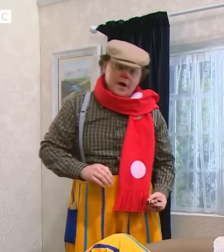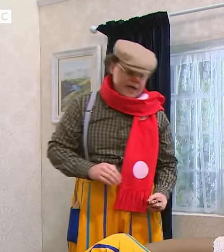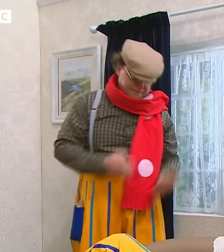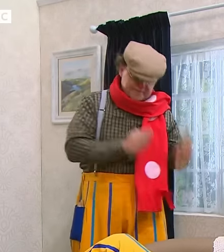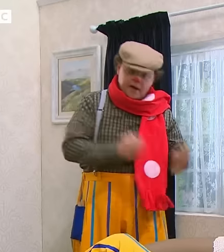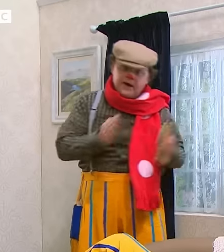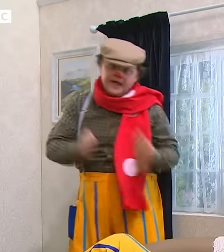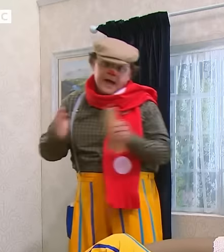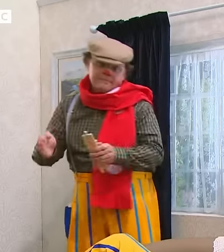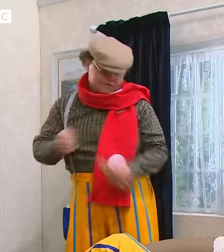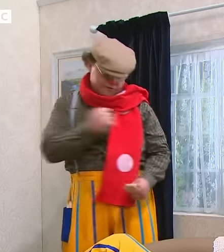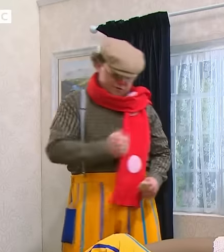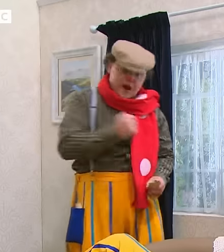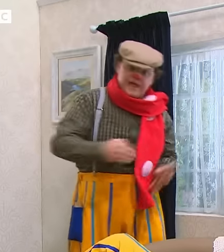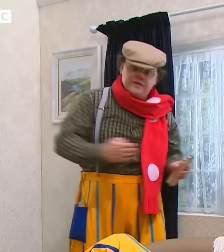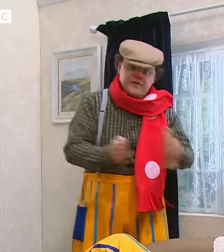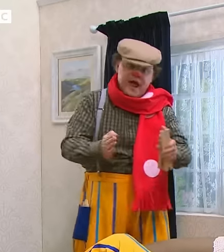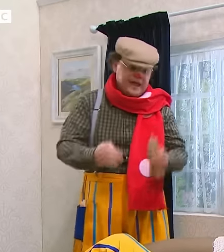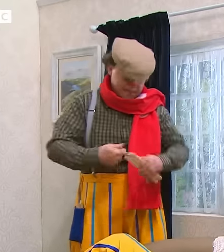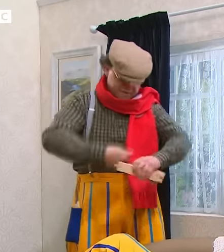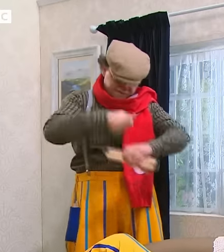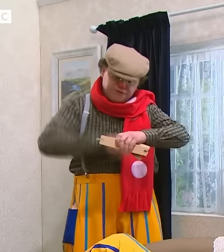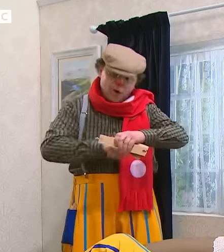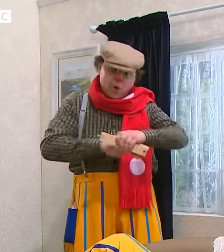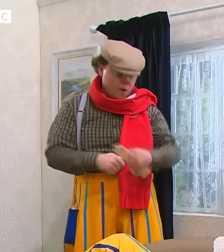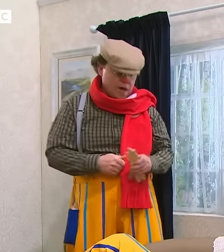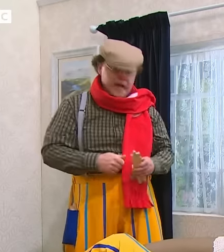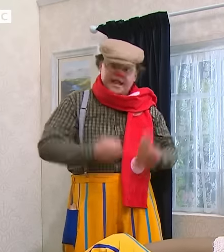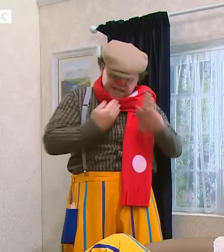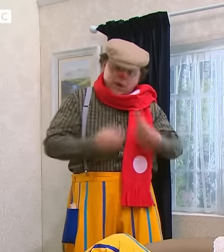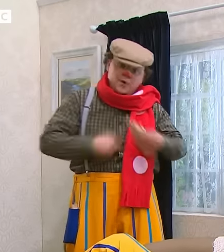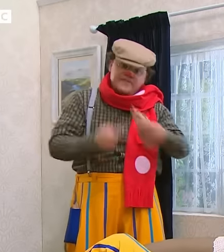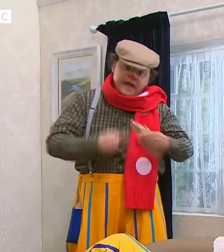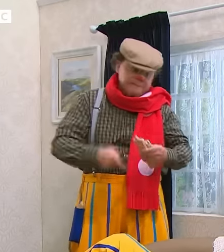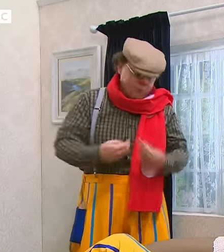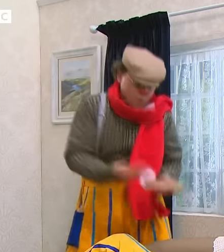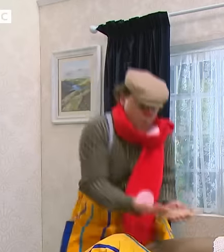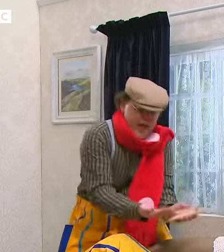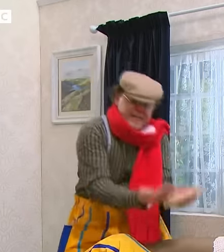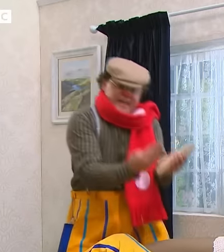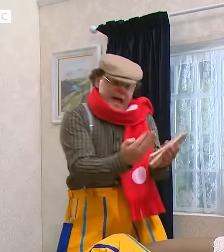have to tidy up this train track before Lord Tumble wakes up.